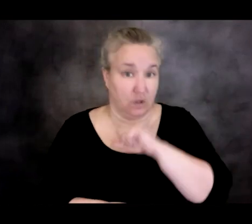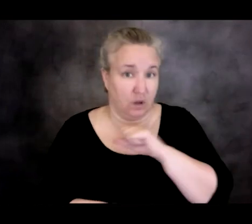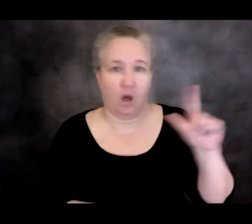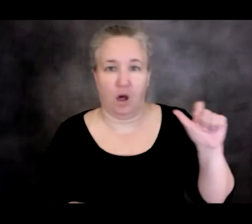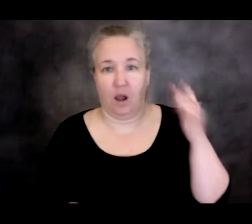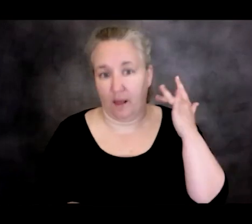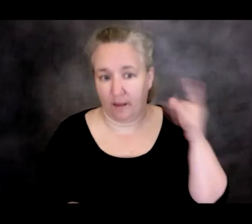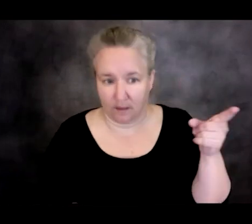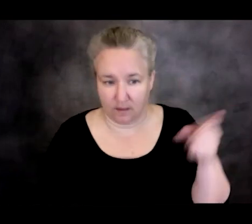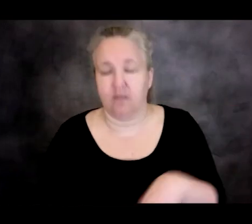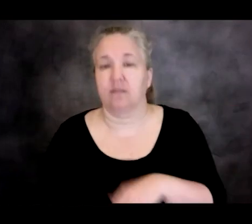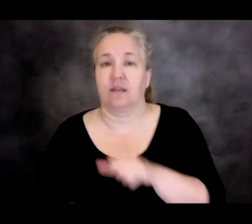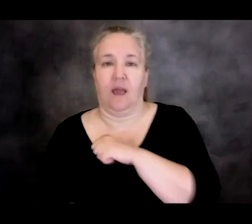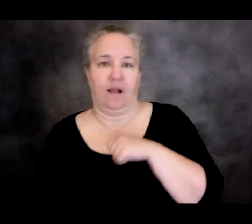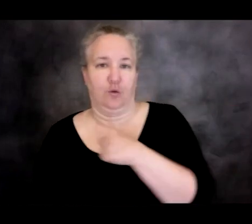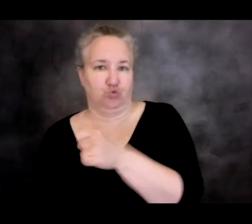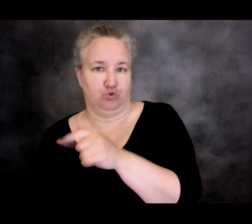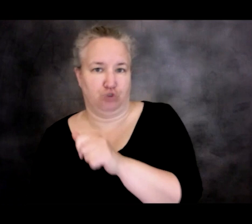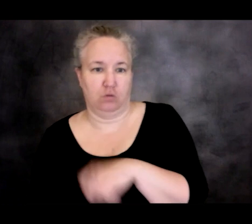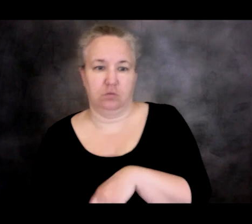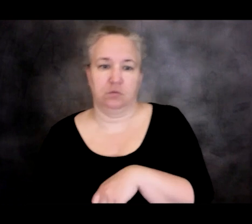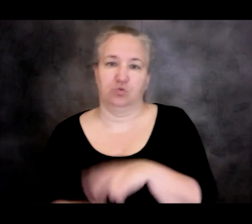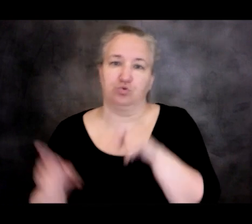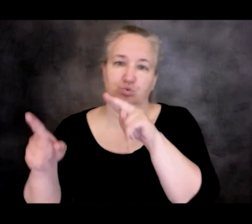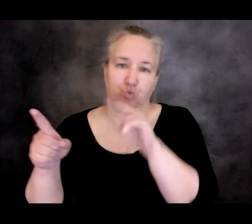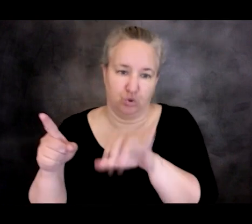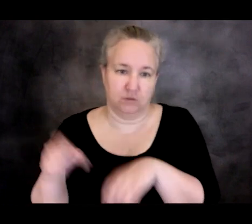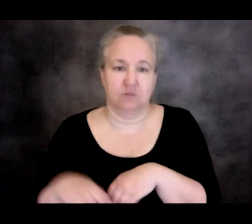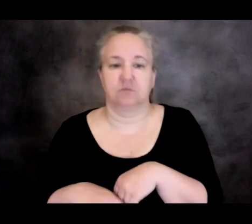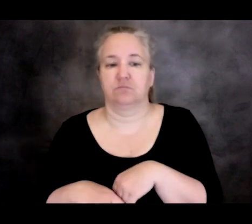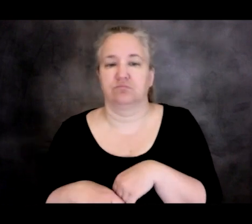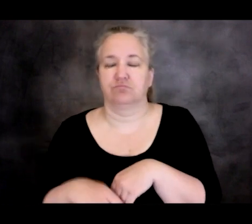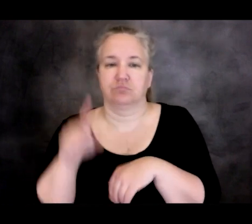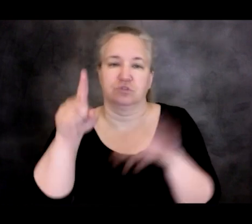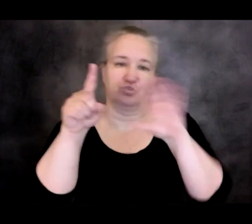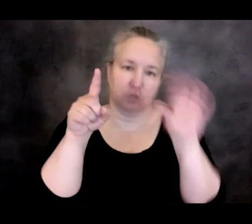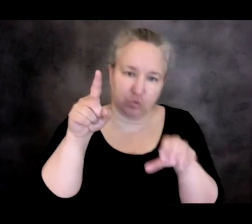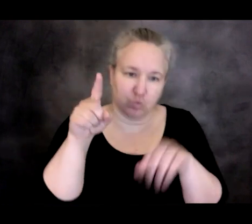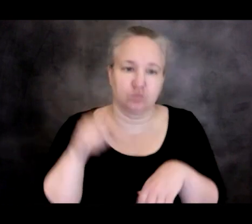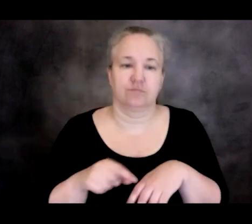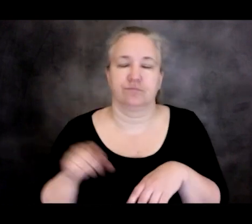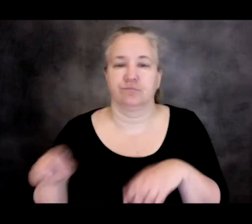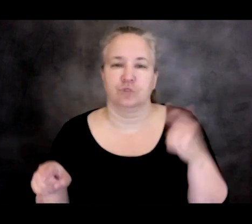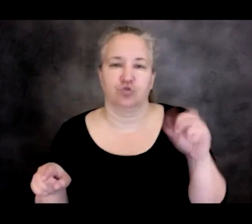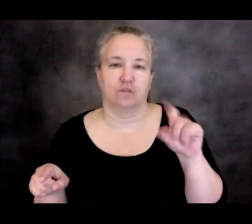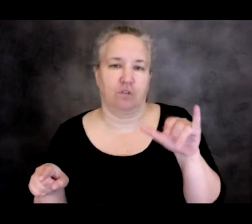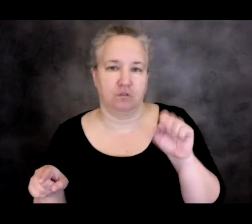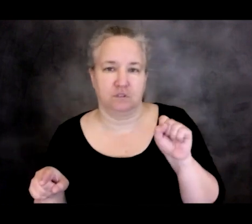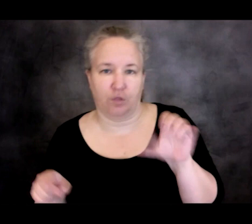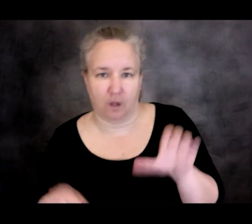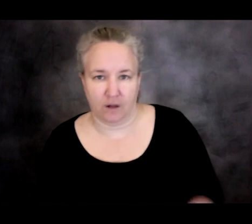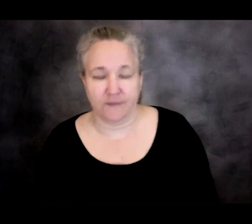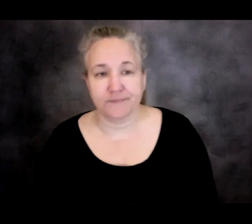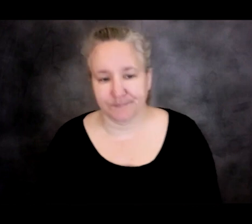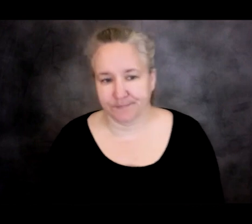California, Atlanta, Georgia, New York City, Chicago, and Greenville, South Carolina.